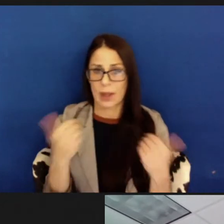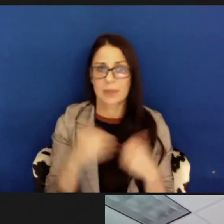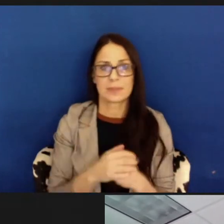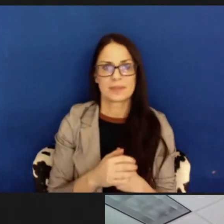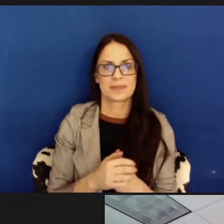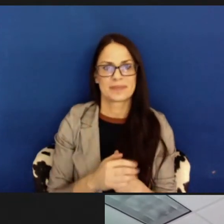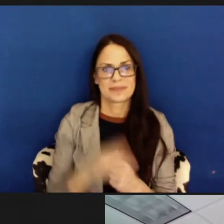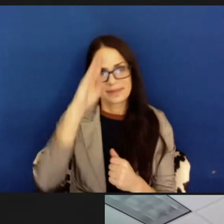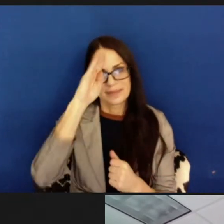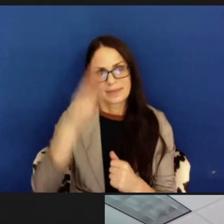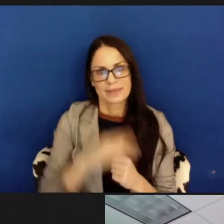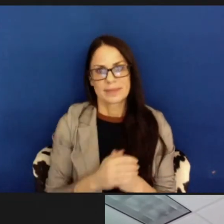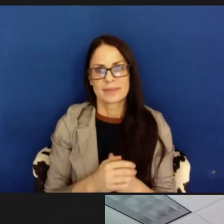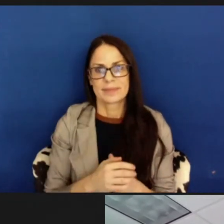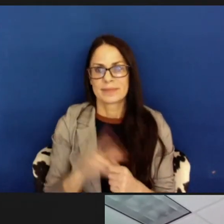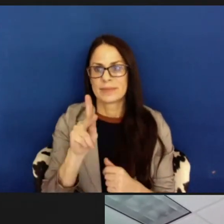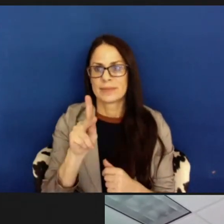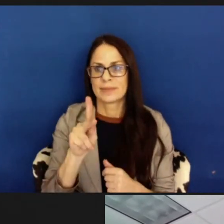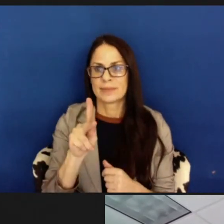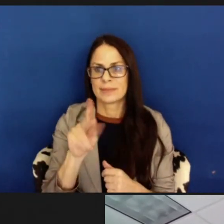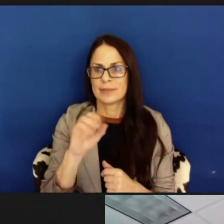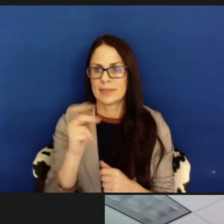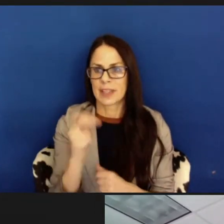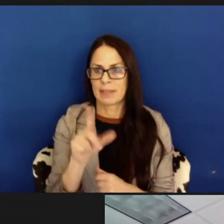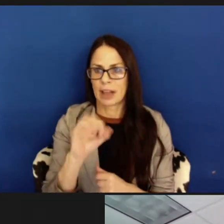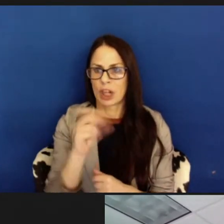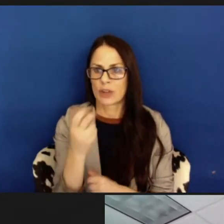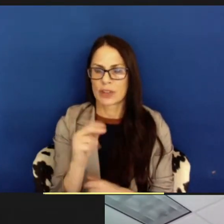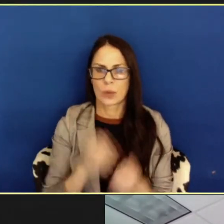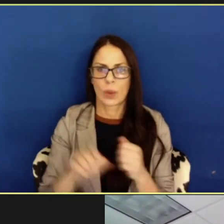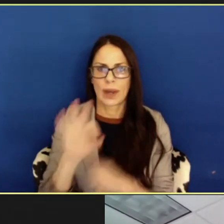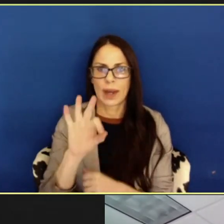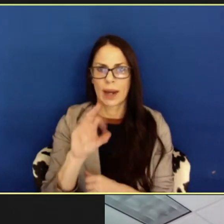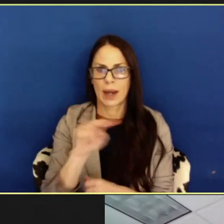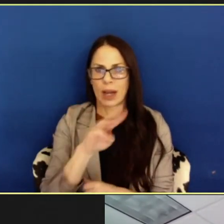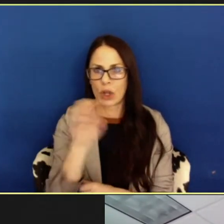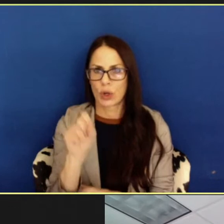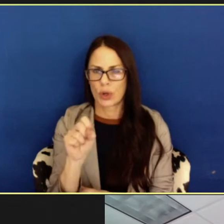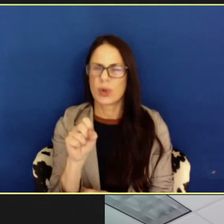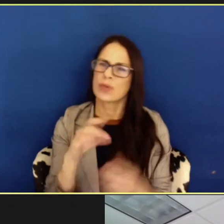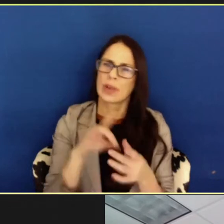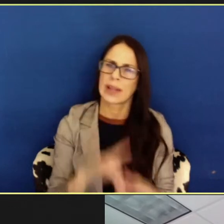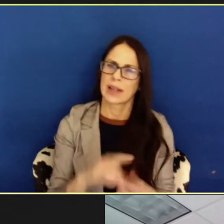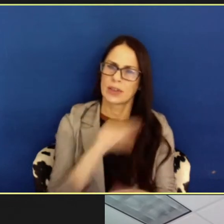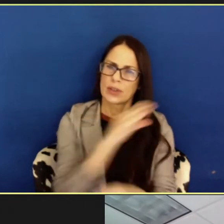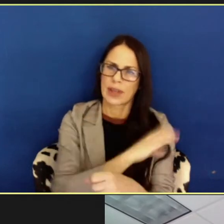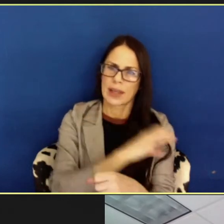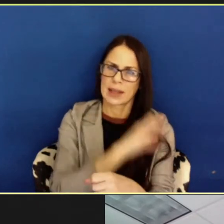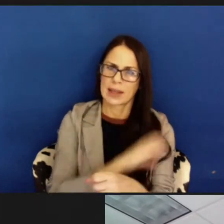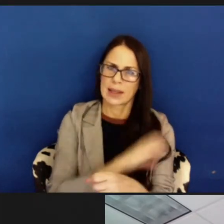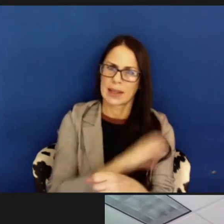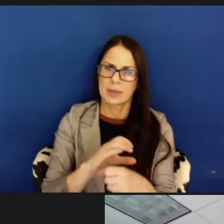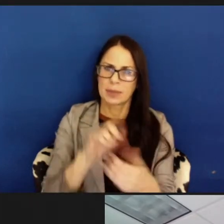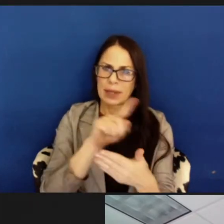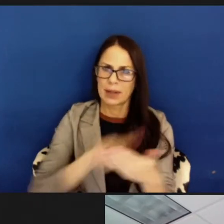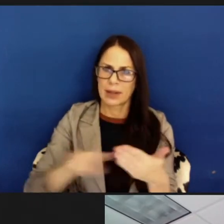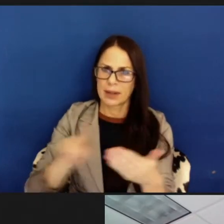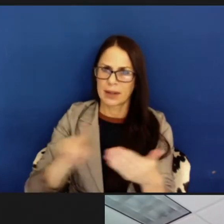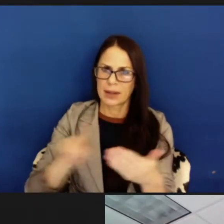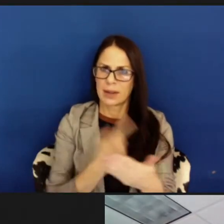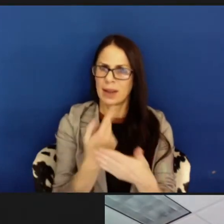Hi, guys. Kevin Larson with 9 News. In regards to the Adelante clinic being canceled last Saturday because the state didn't have